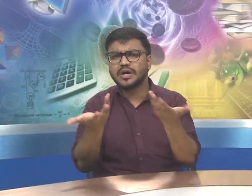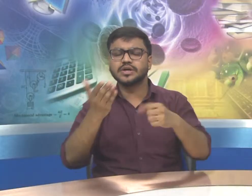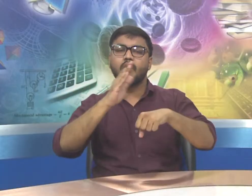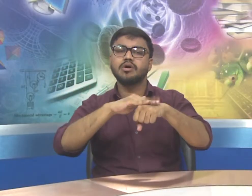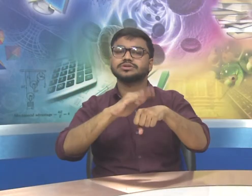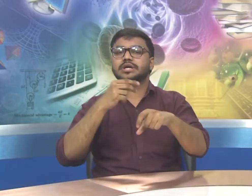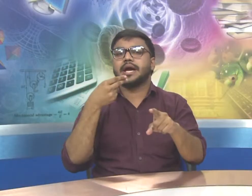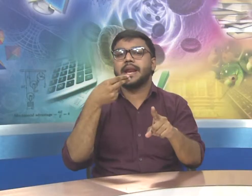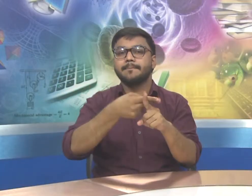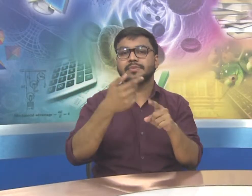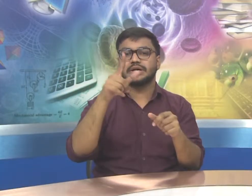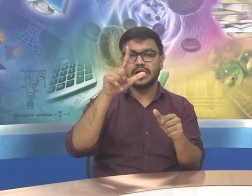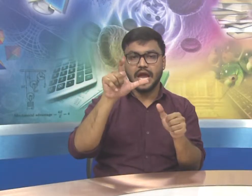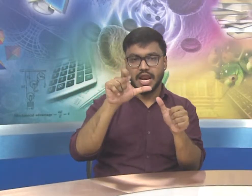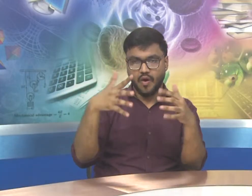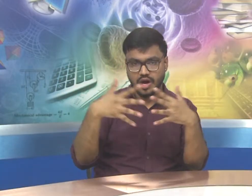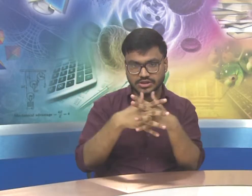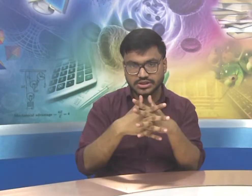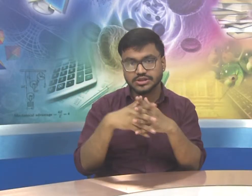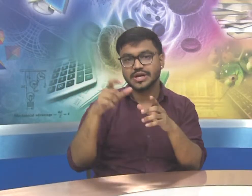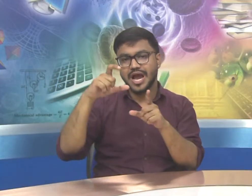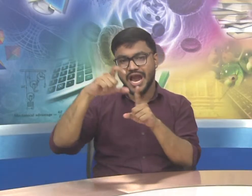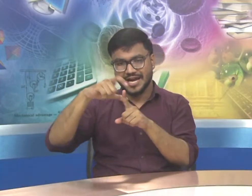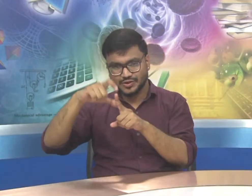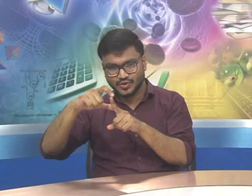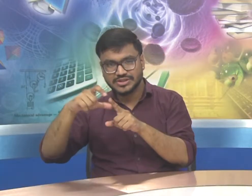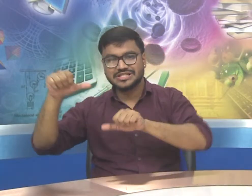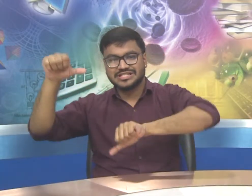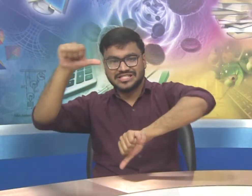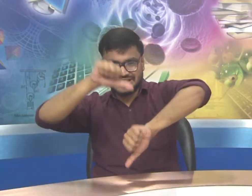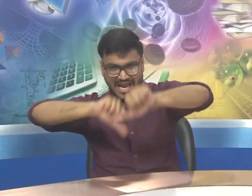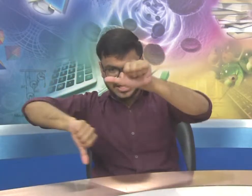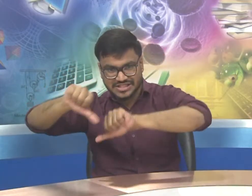we can say law of constant proportion.